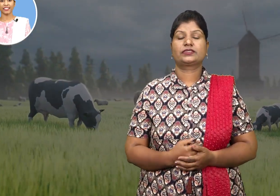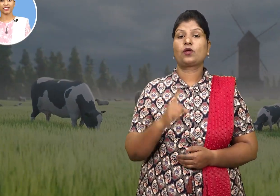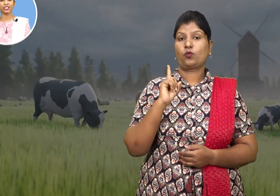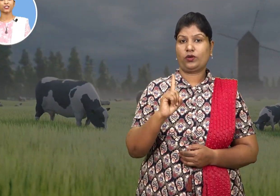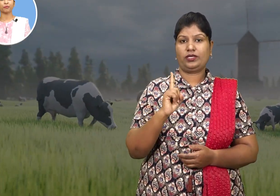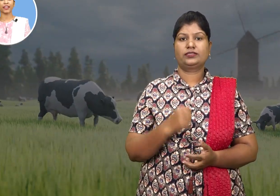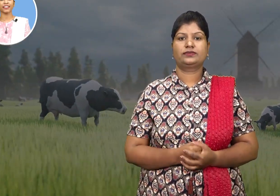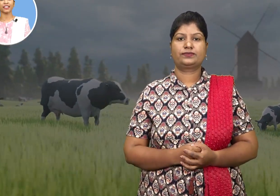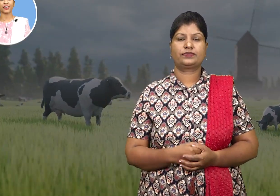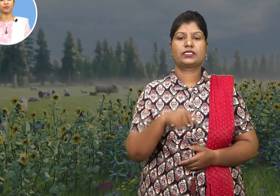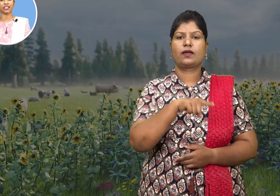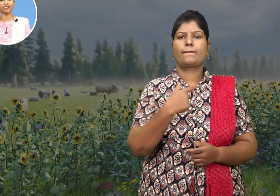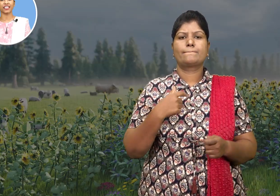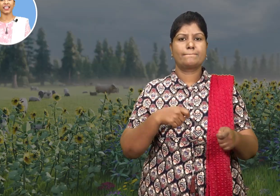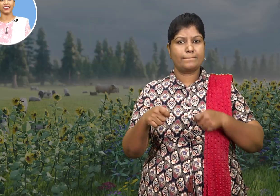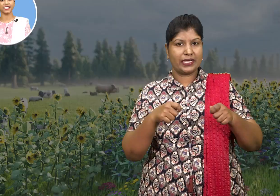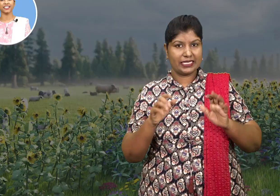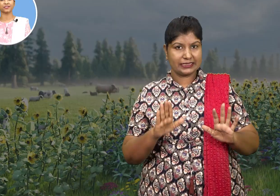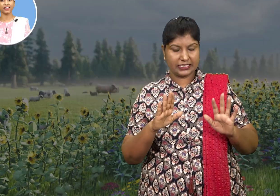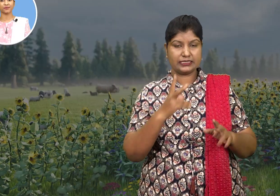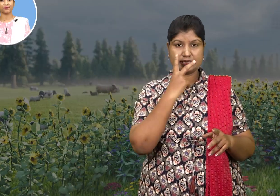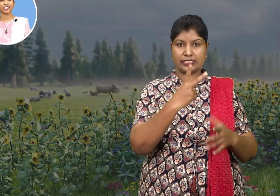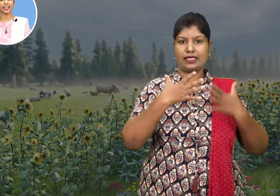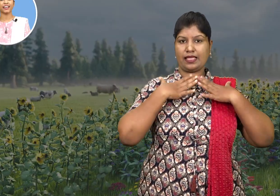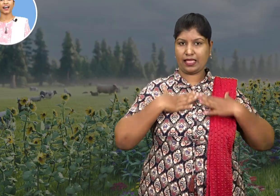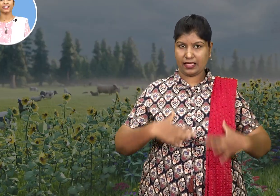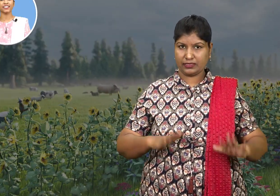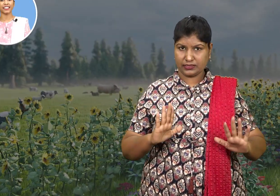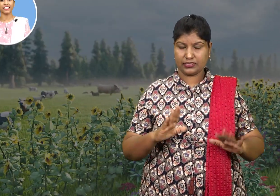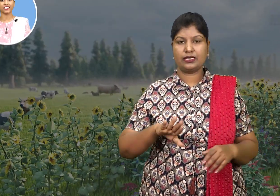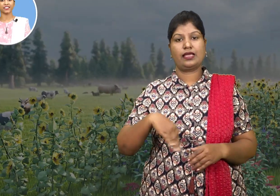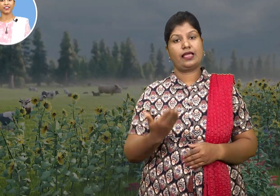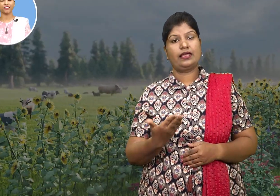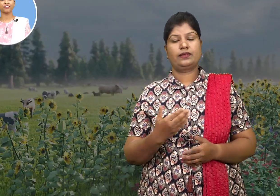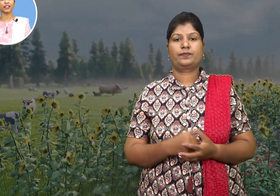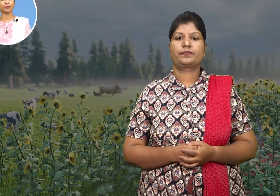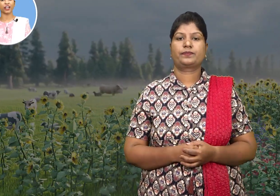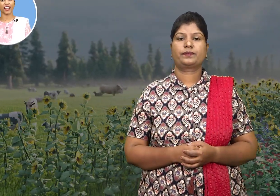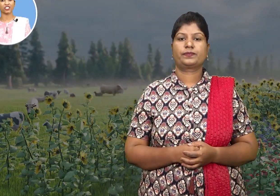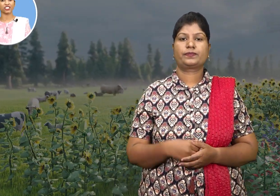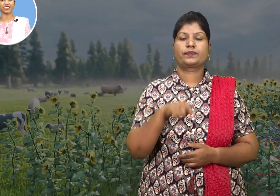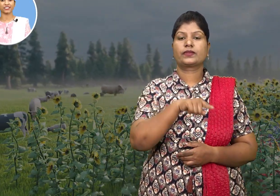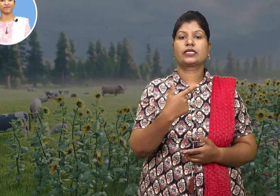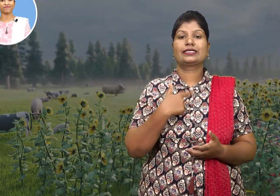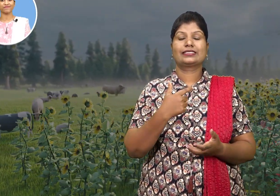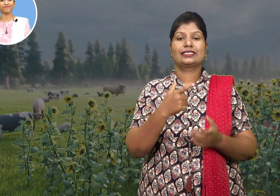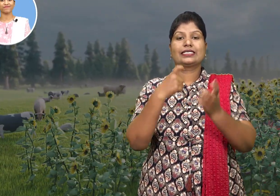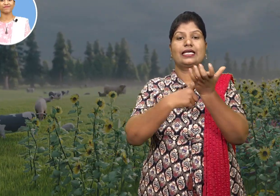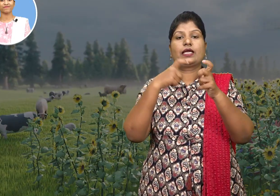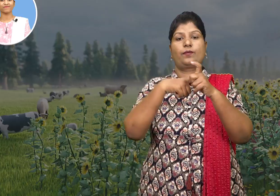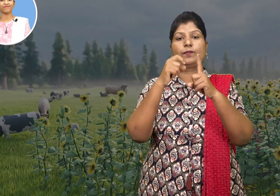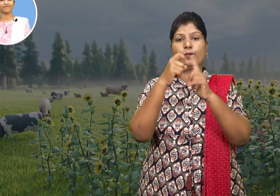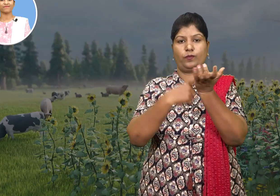One is to maintain themselves healthy and the other is for reproduction.